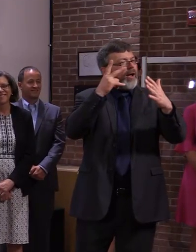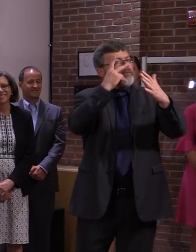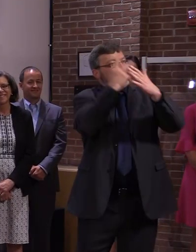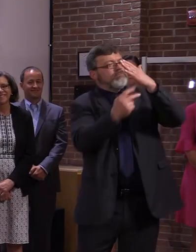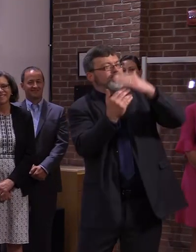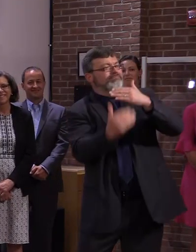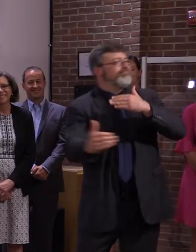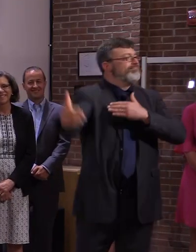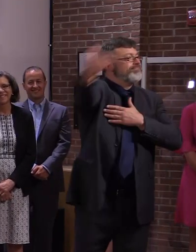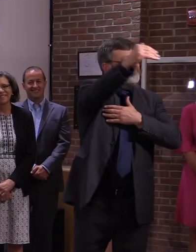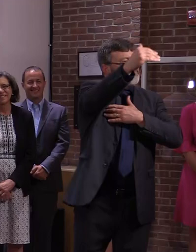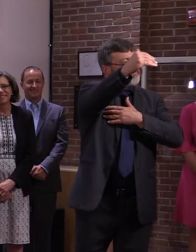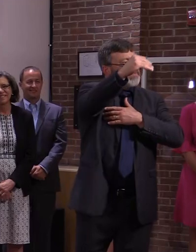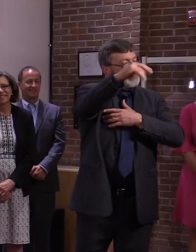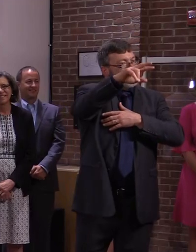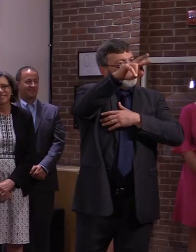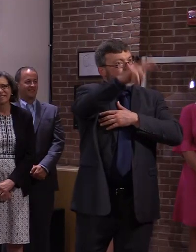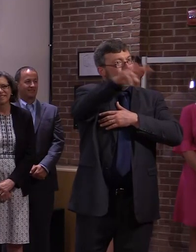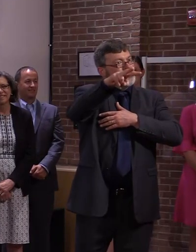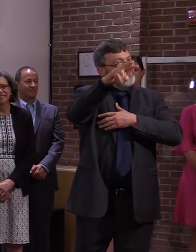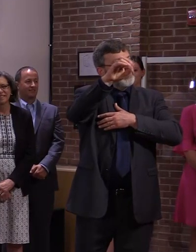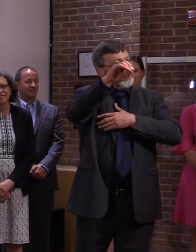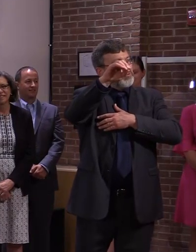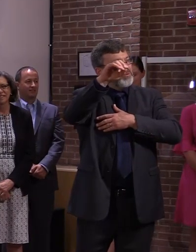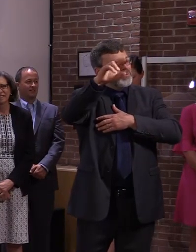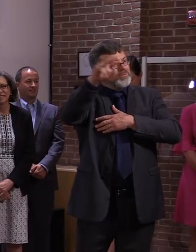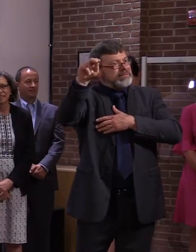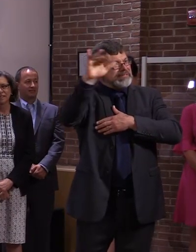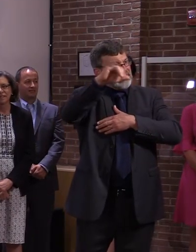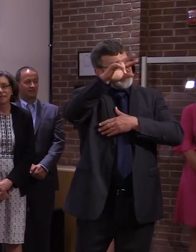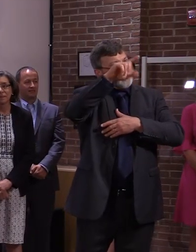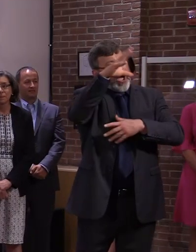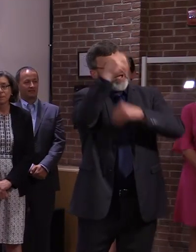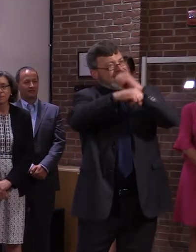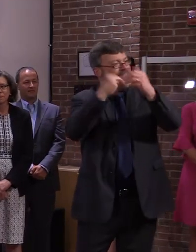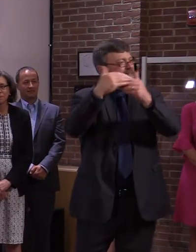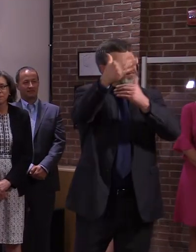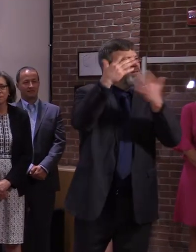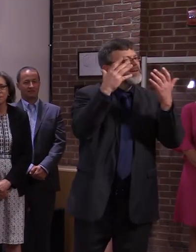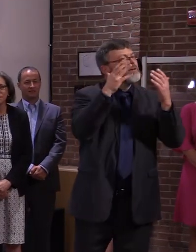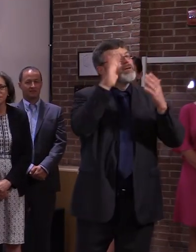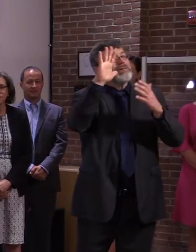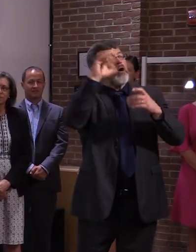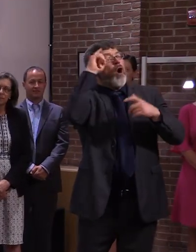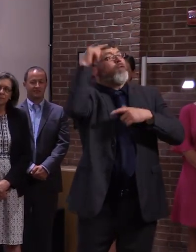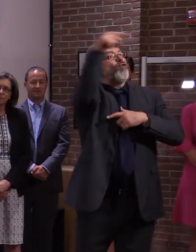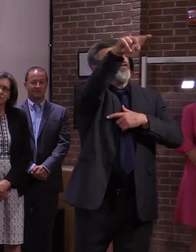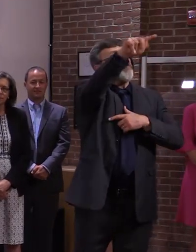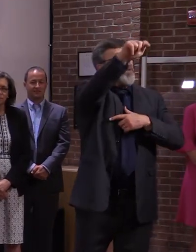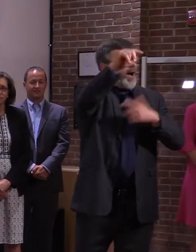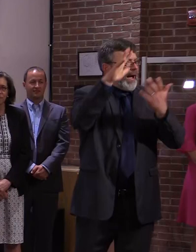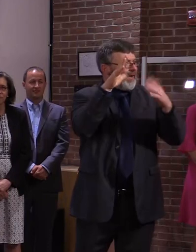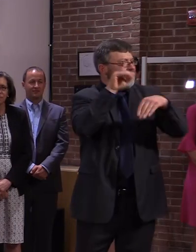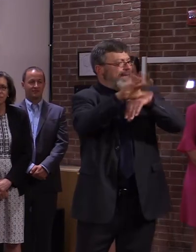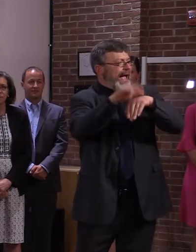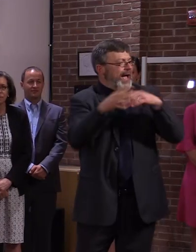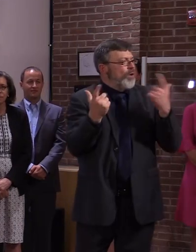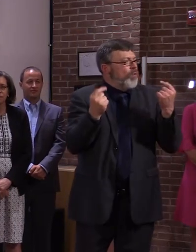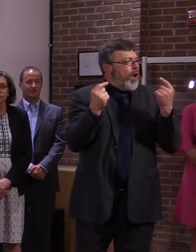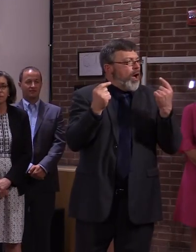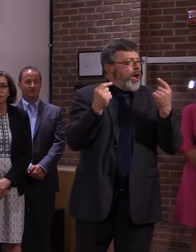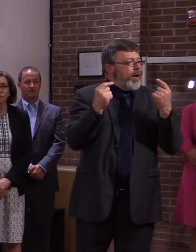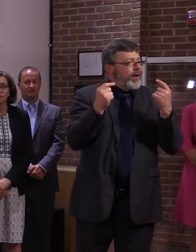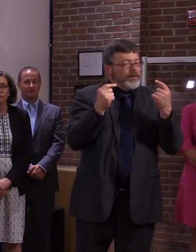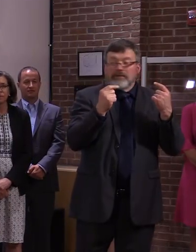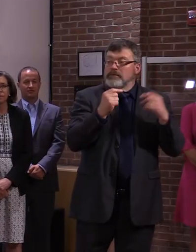of Vermont at that time who is suddenly dealing with a global pandemic? Yeah. The advice I would give is trust the science,